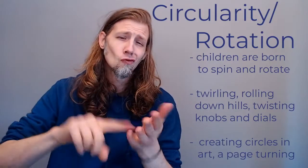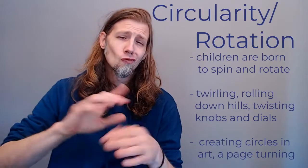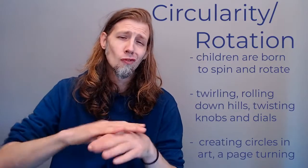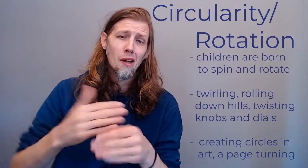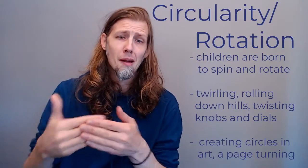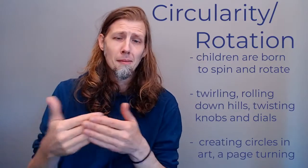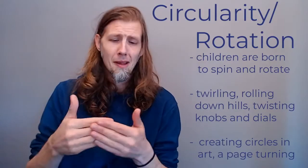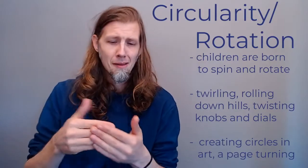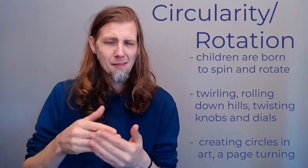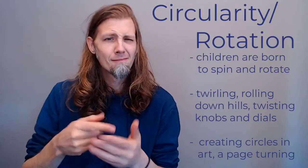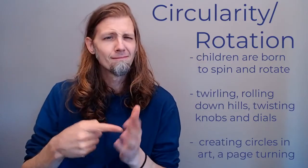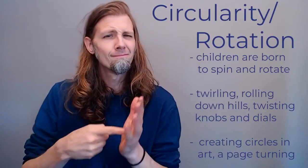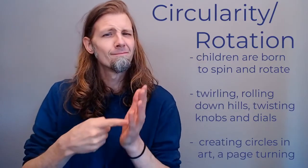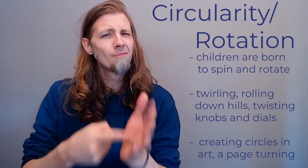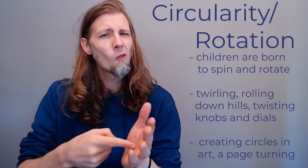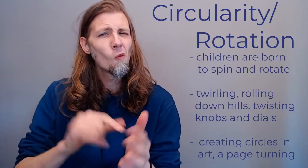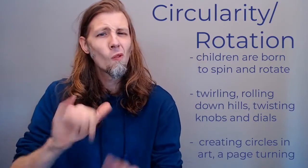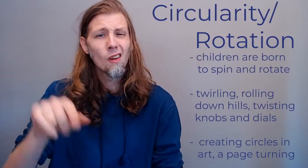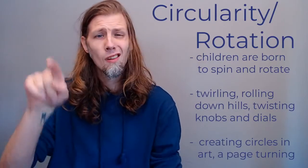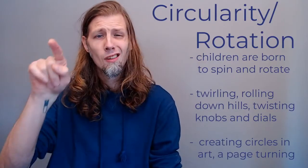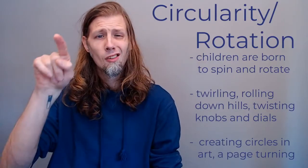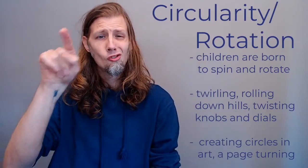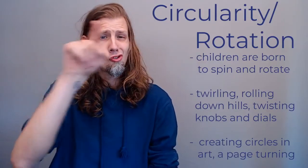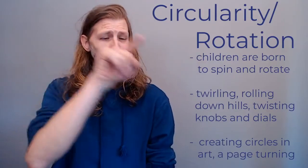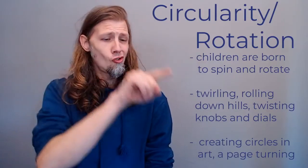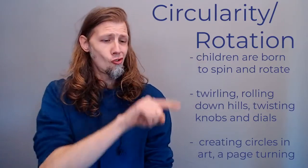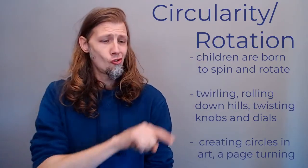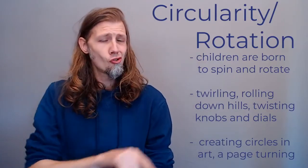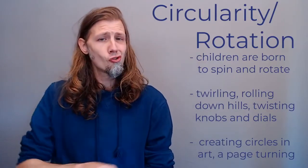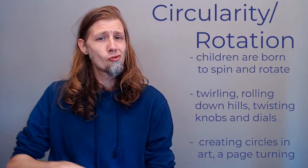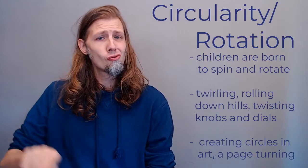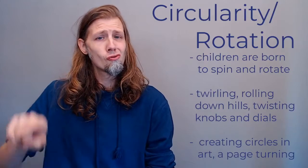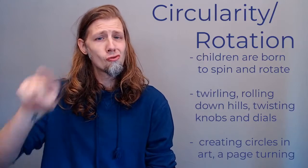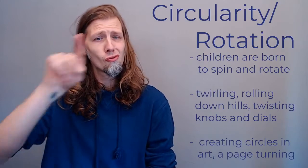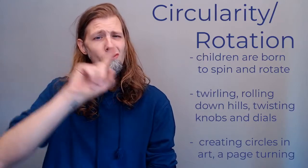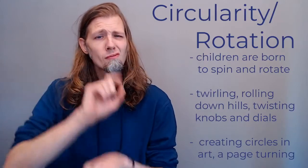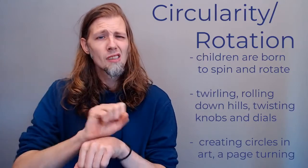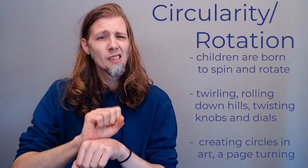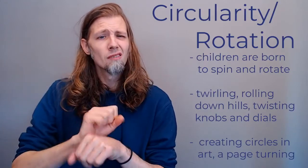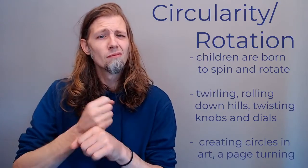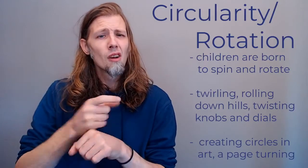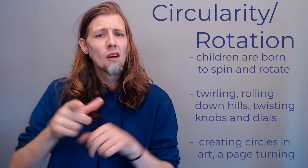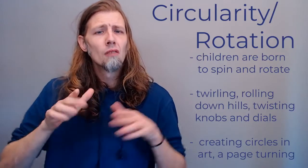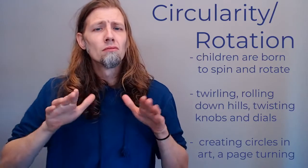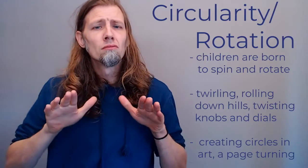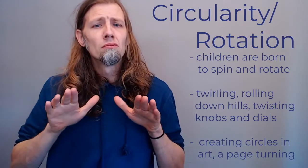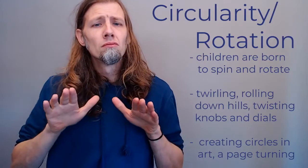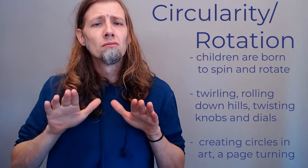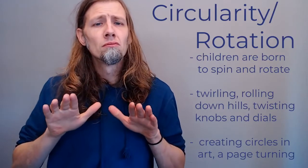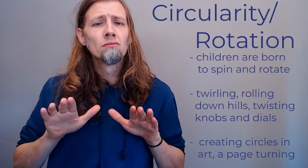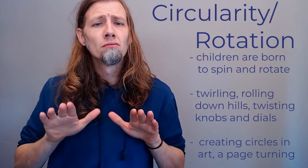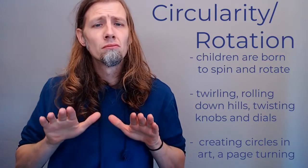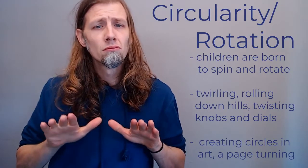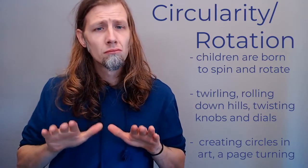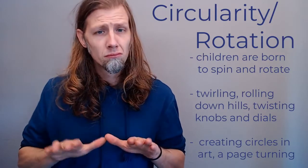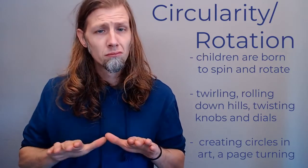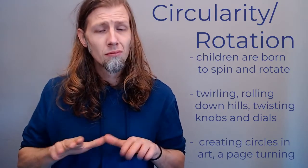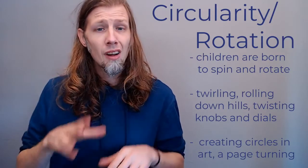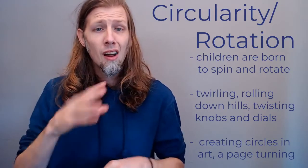circular patterns. Research on infants shows that circles have a calming effect. When